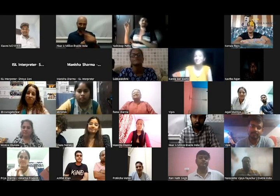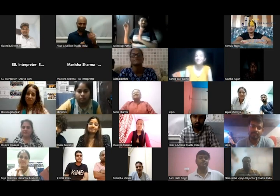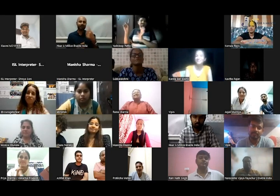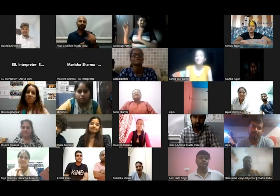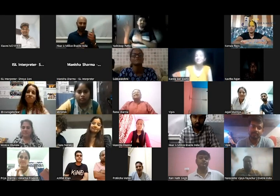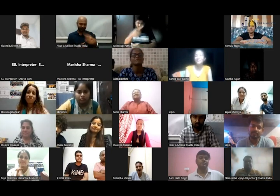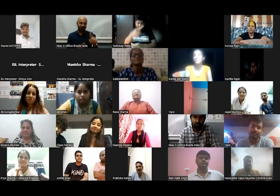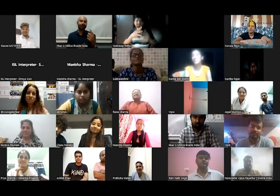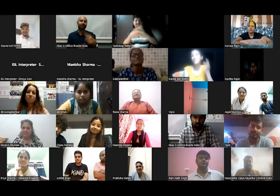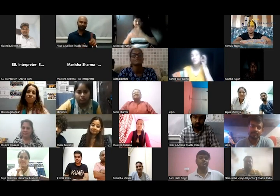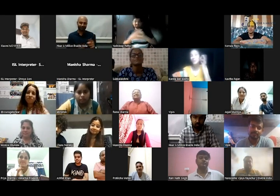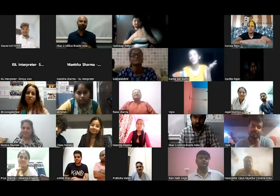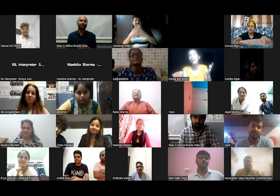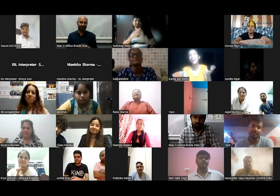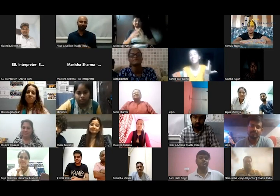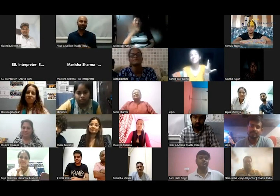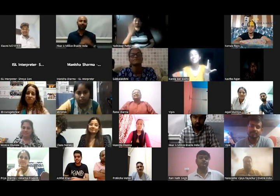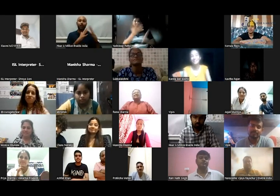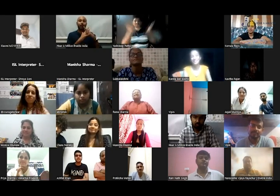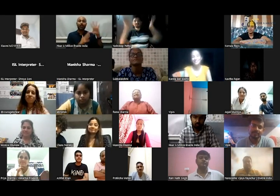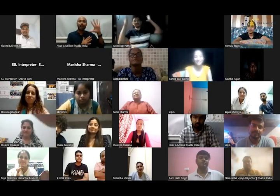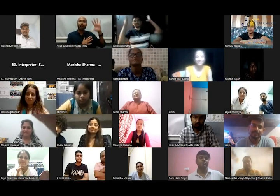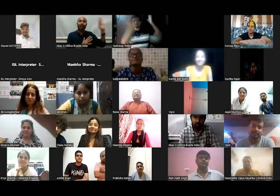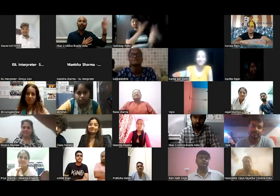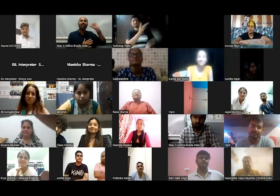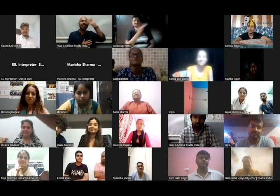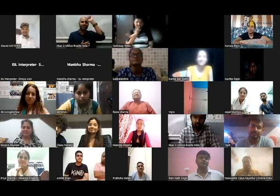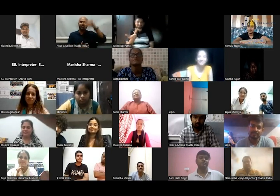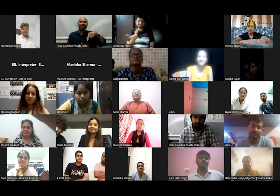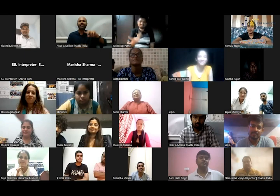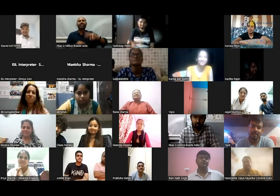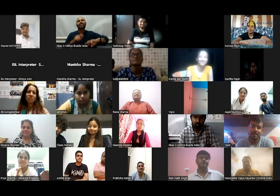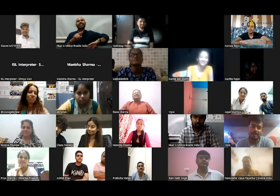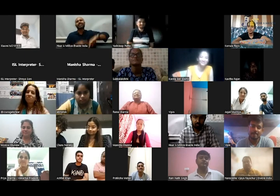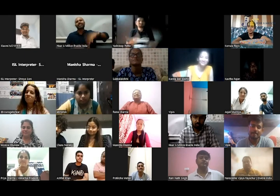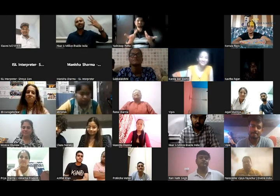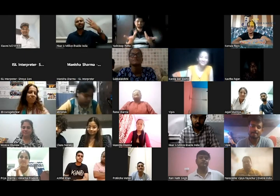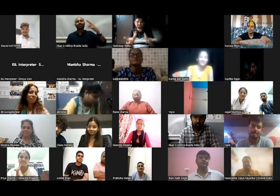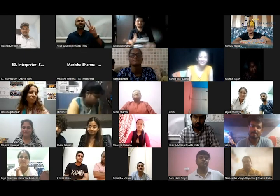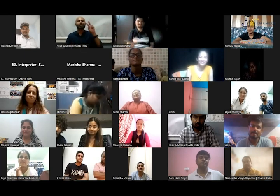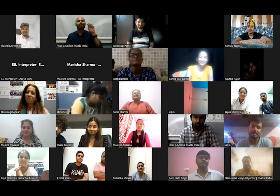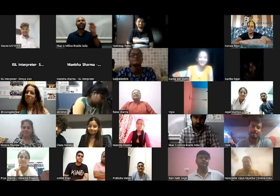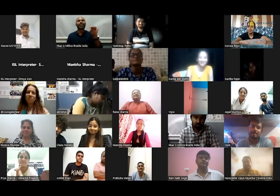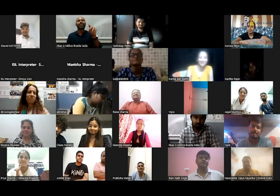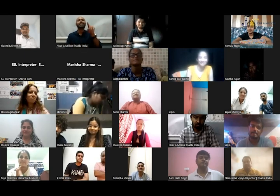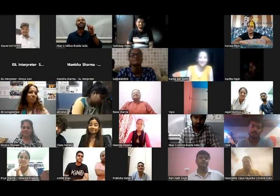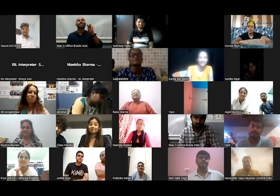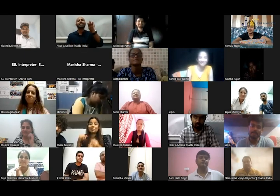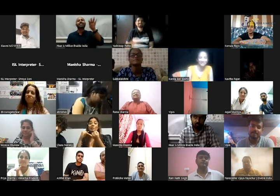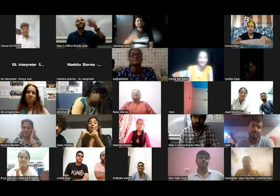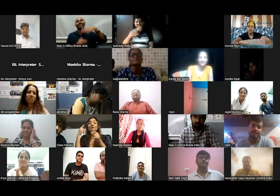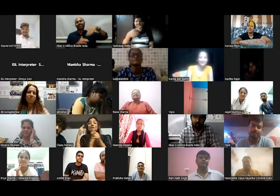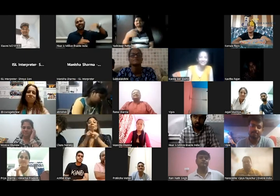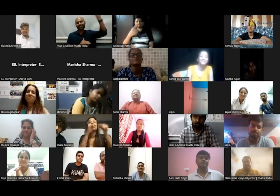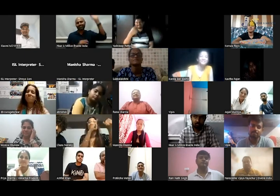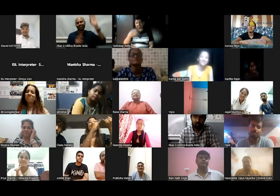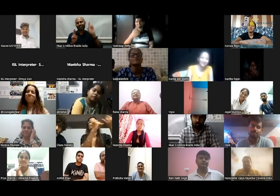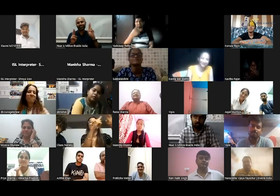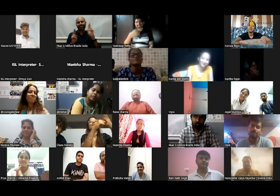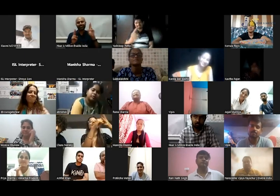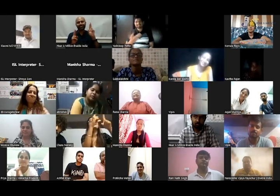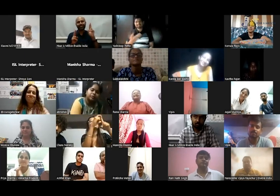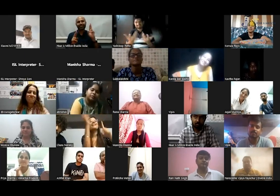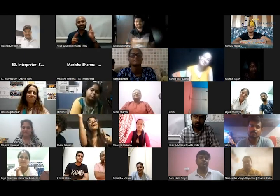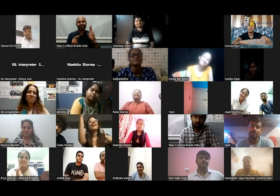do achieve all the things that they want. Yes, in America they have 500 deaf lawyers. Yes, you're right, Tushar. So yes, we also need